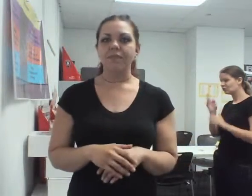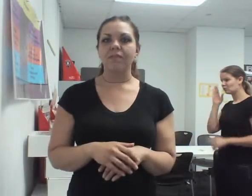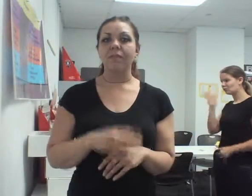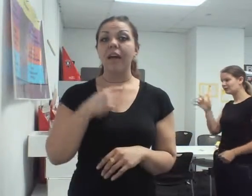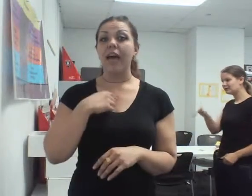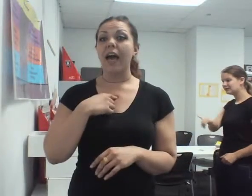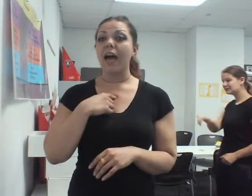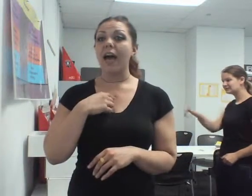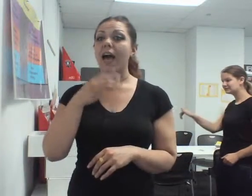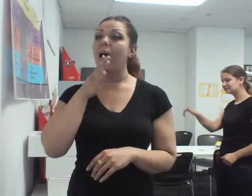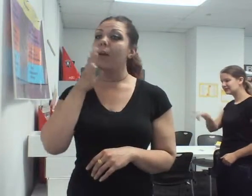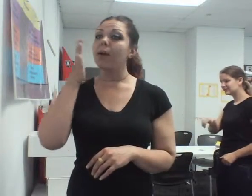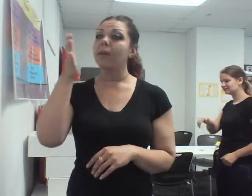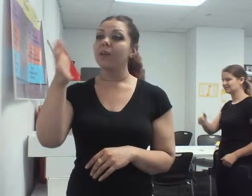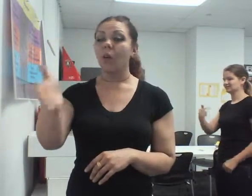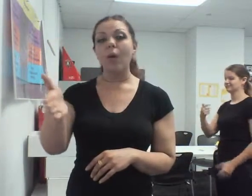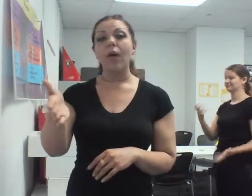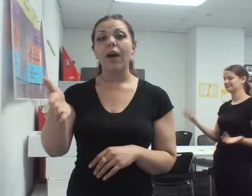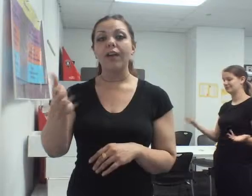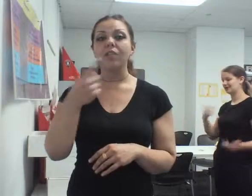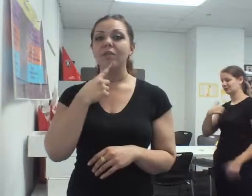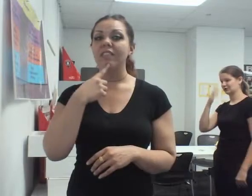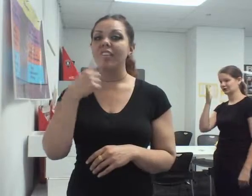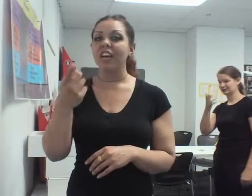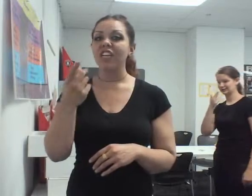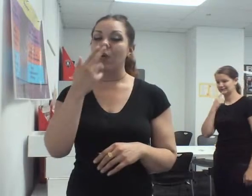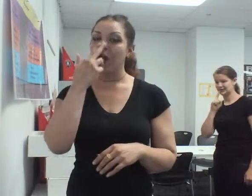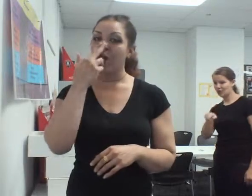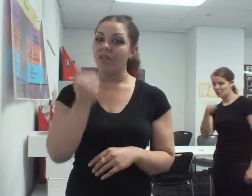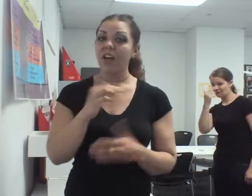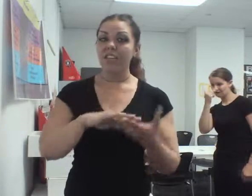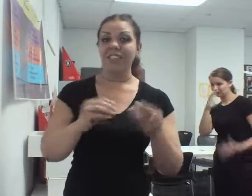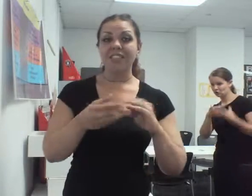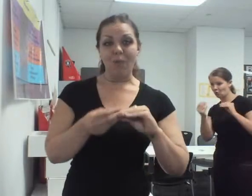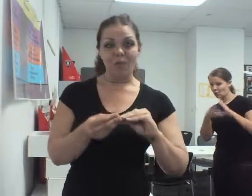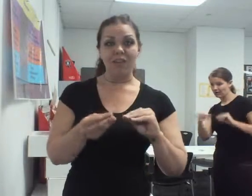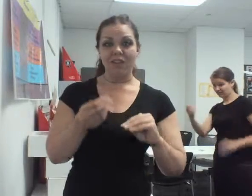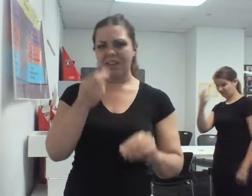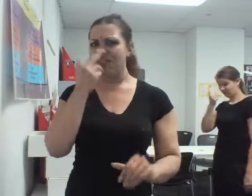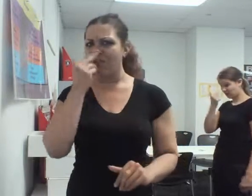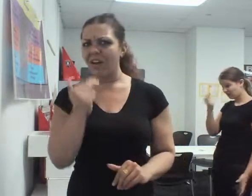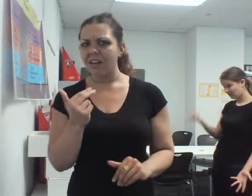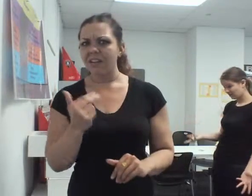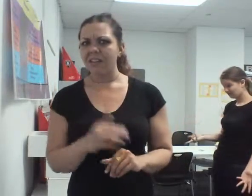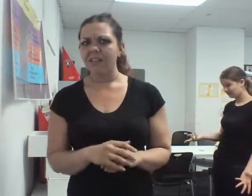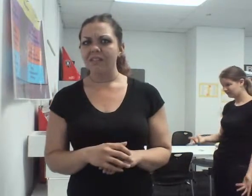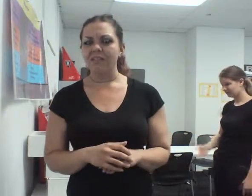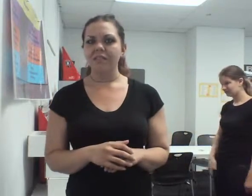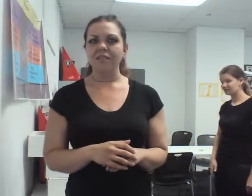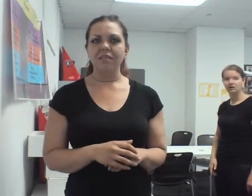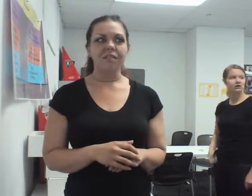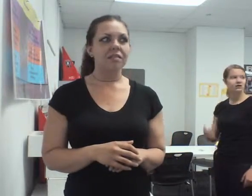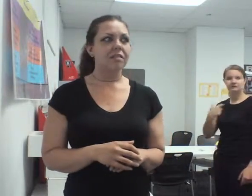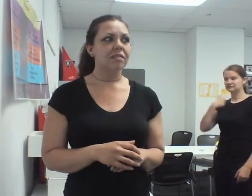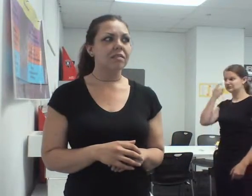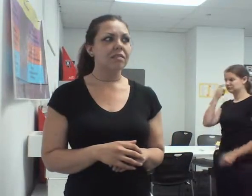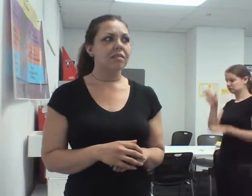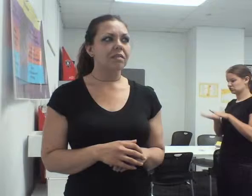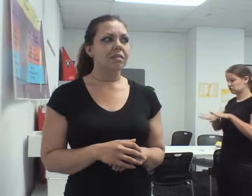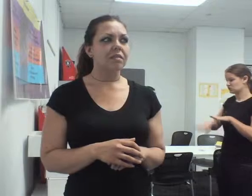story. It's funny is the same as saying, I just stepped up to the one. Ew. It's the